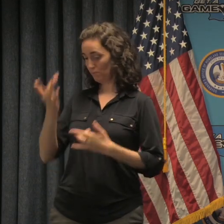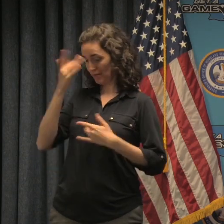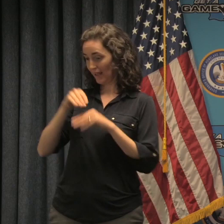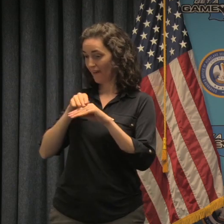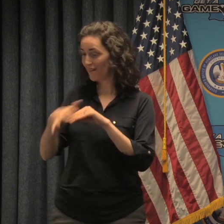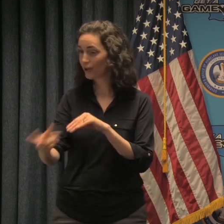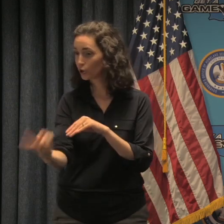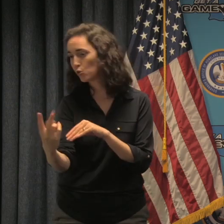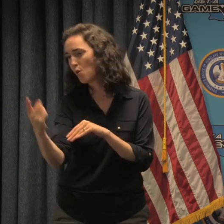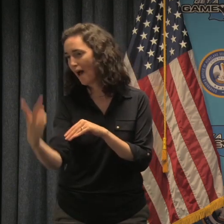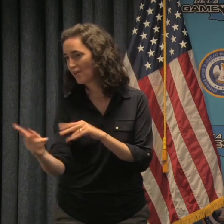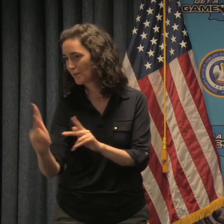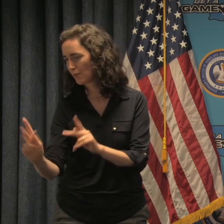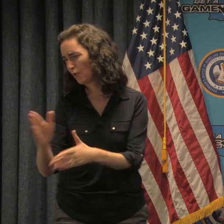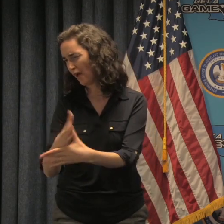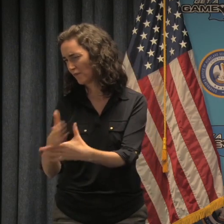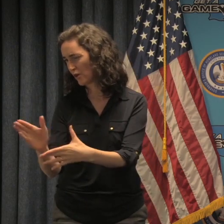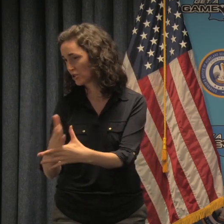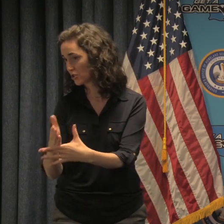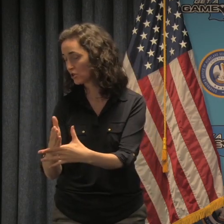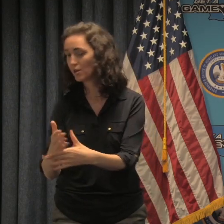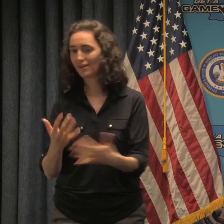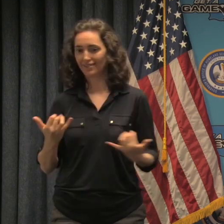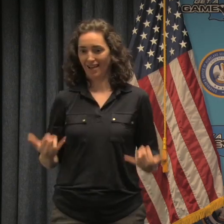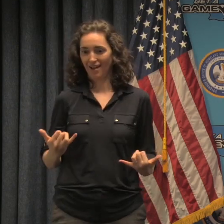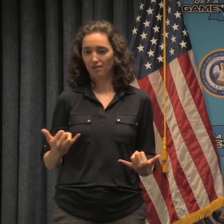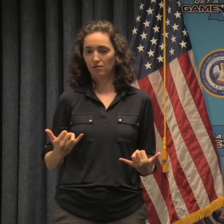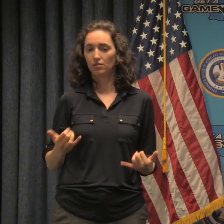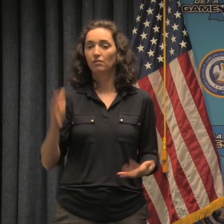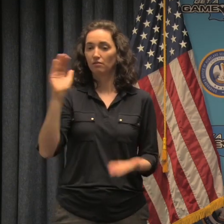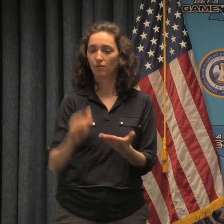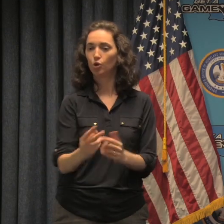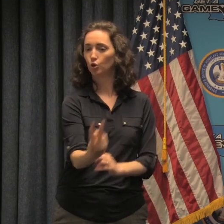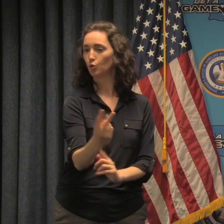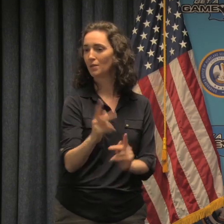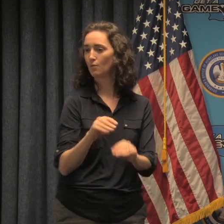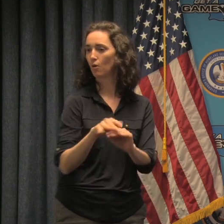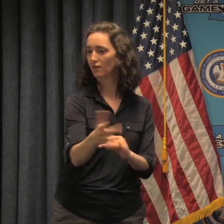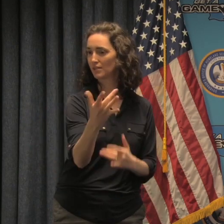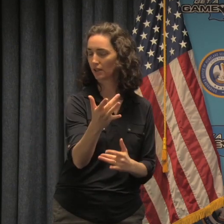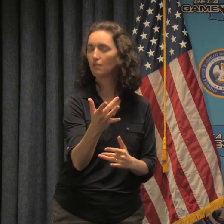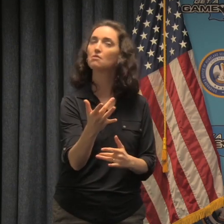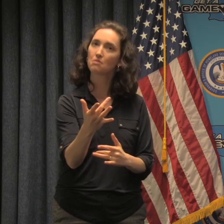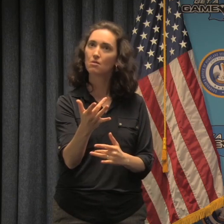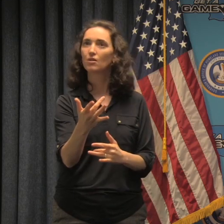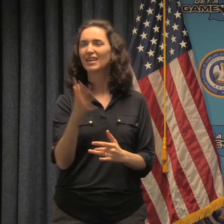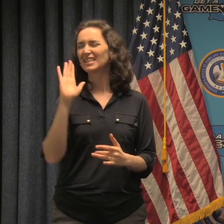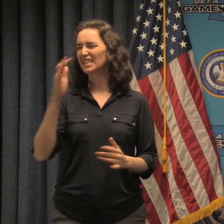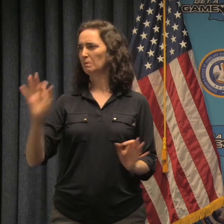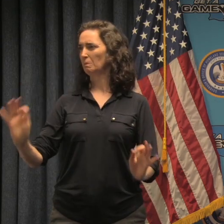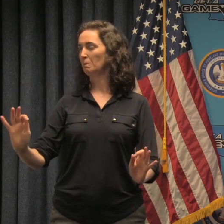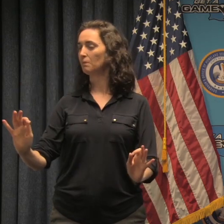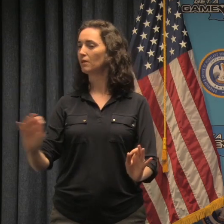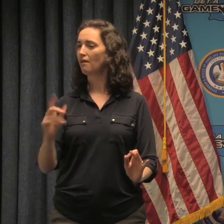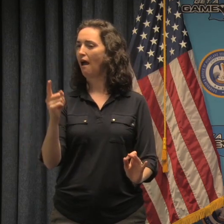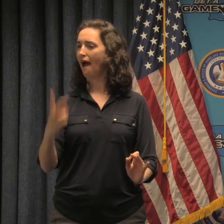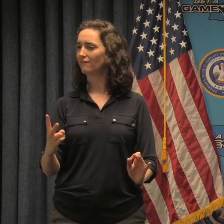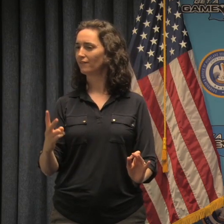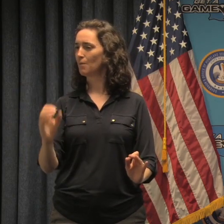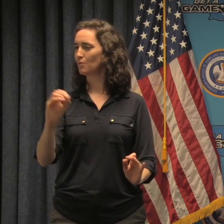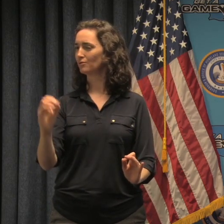those small differences make a really big difference in the aggregate and over time, because it isn't